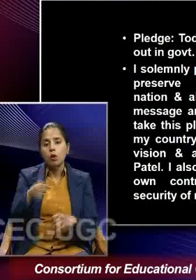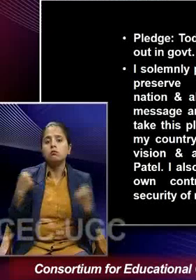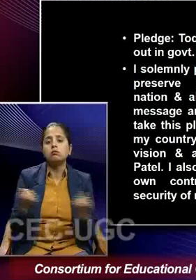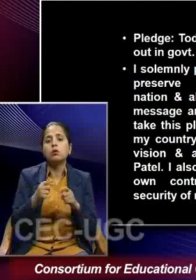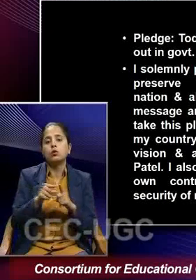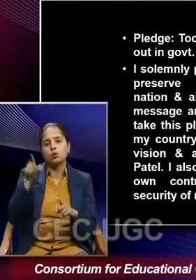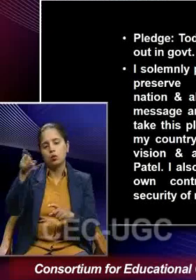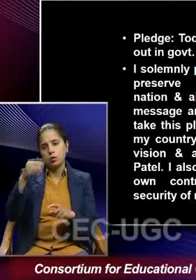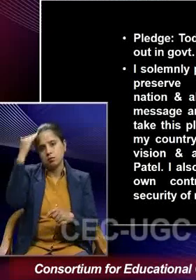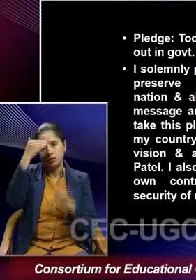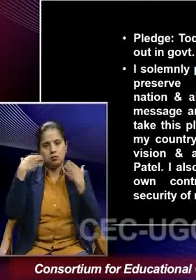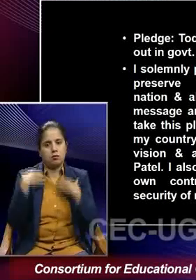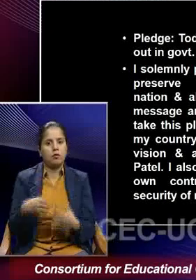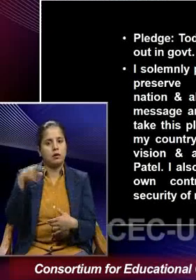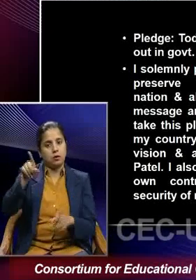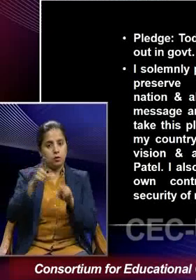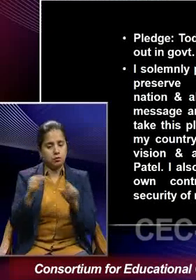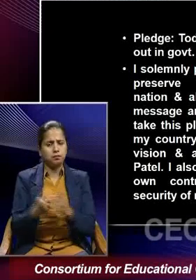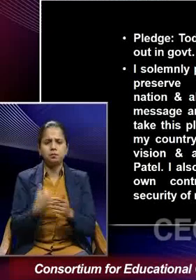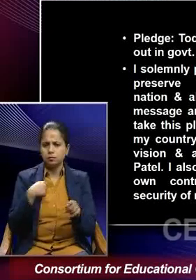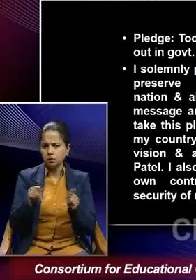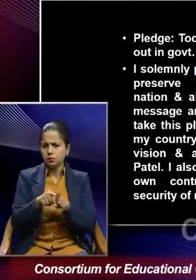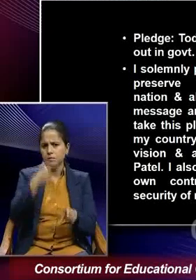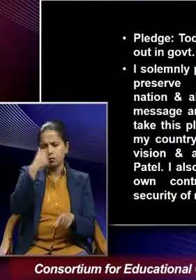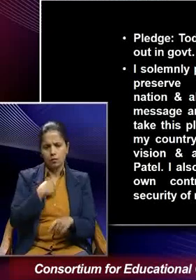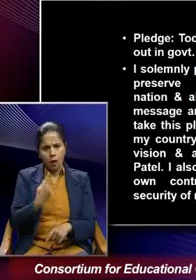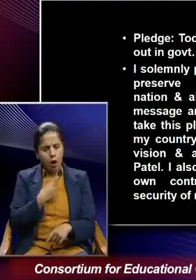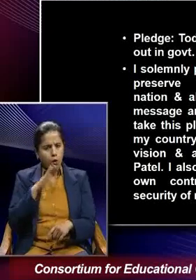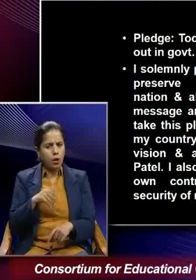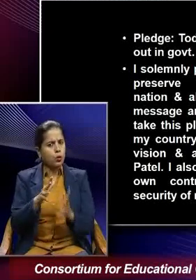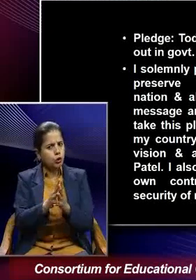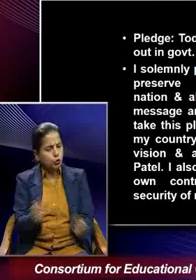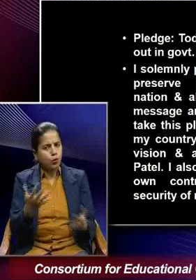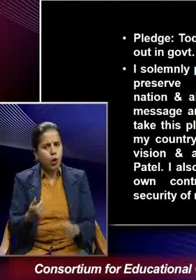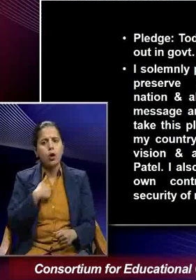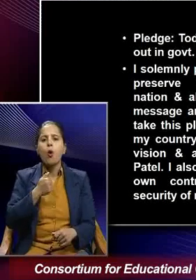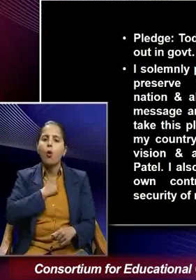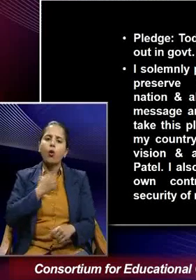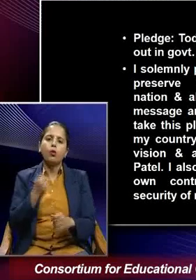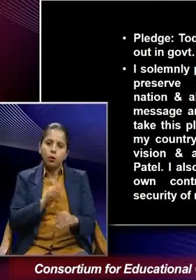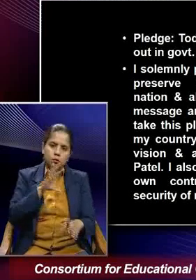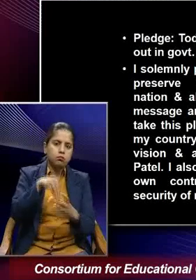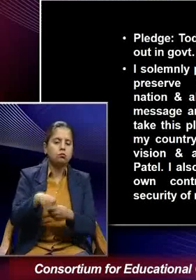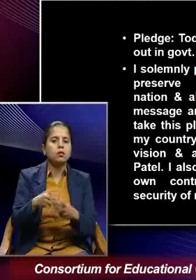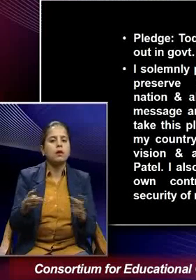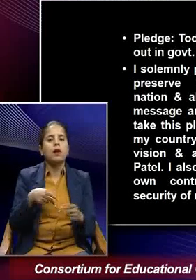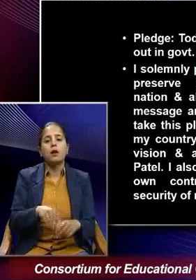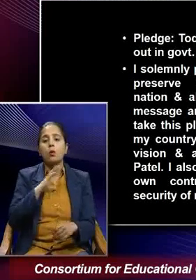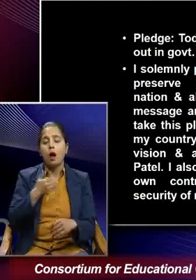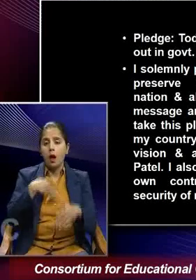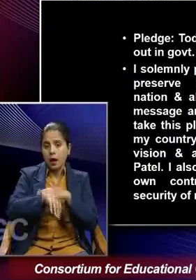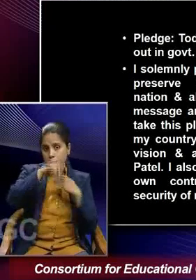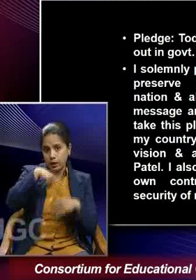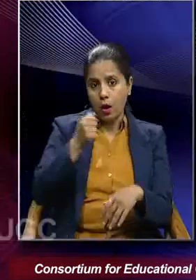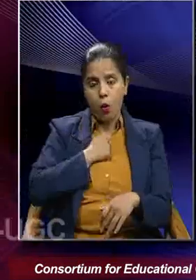actions of Sardar Vallabhbhai Patel. I also solemnly resolve to make my own contribution to ensure internal security of my